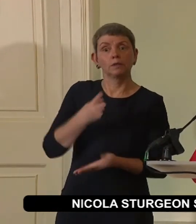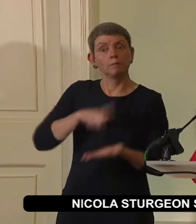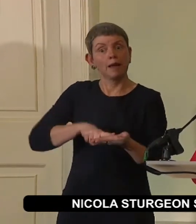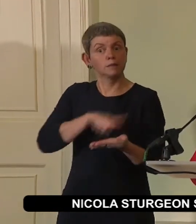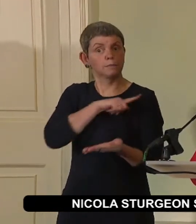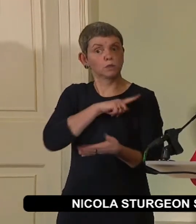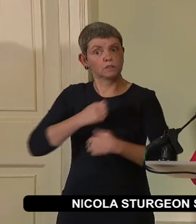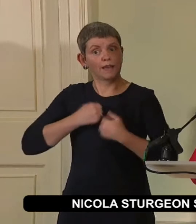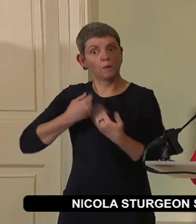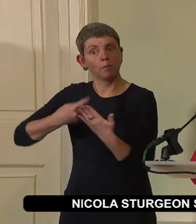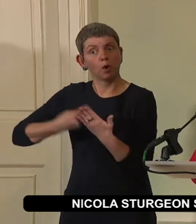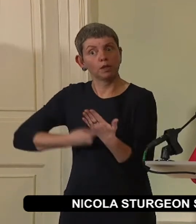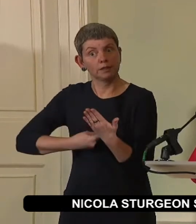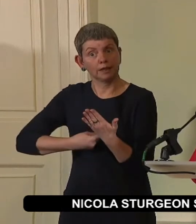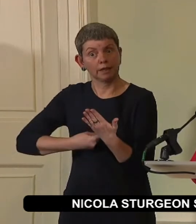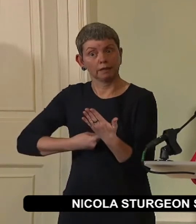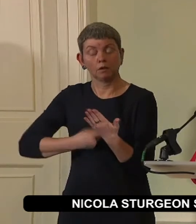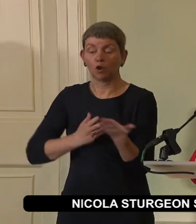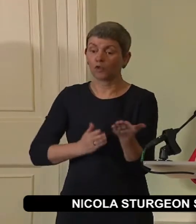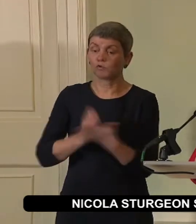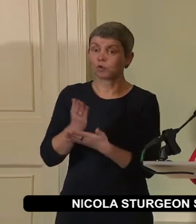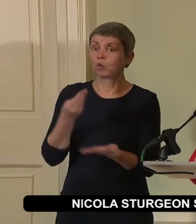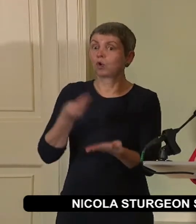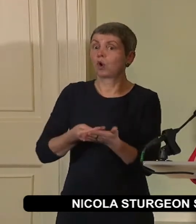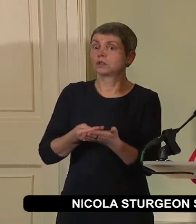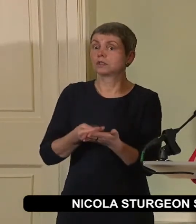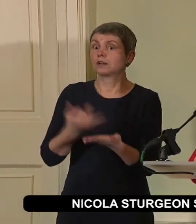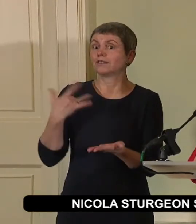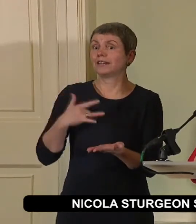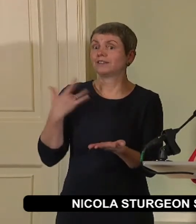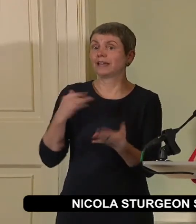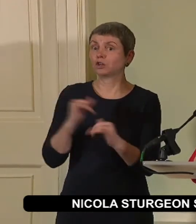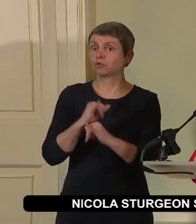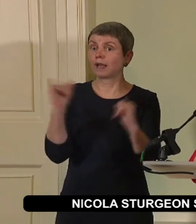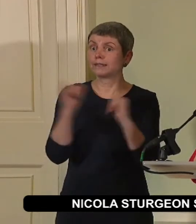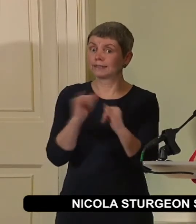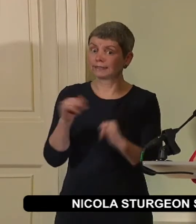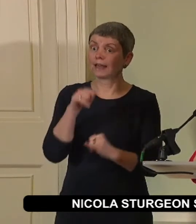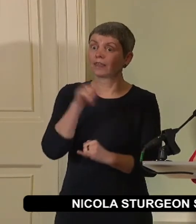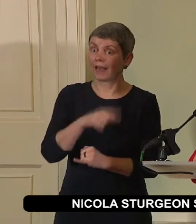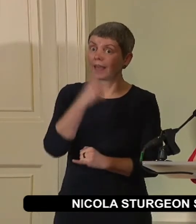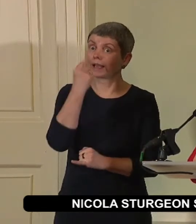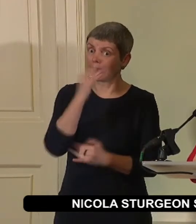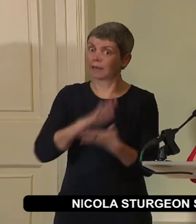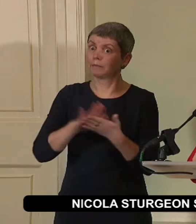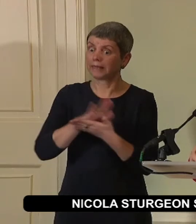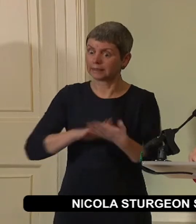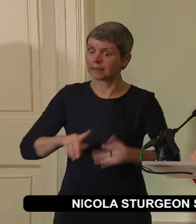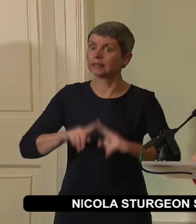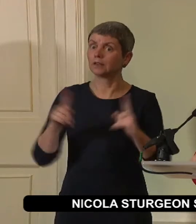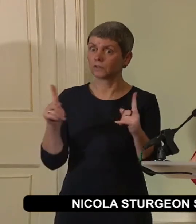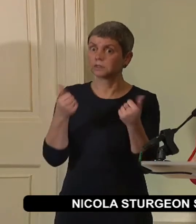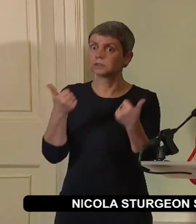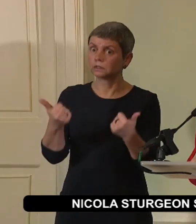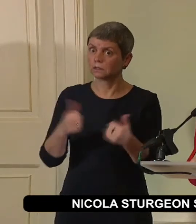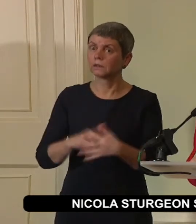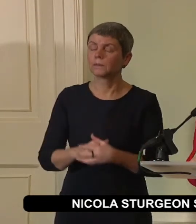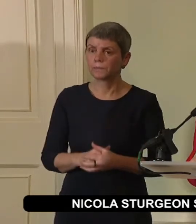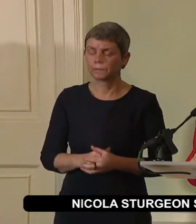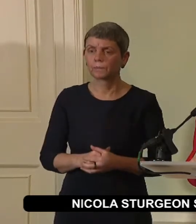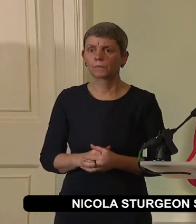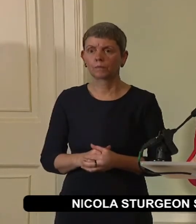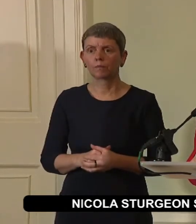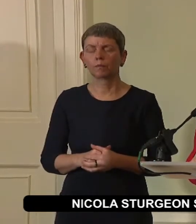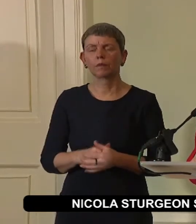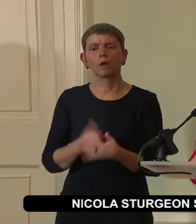living crisis, that will be the difference between food on the table and a warm home or not. There are stronger protections for